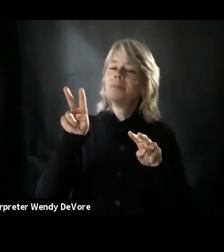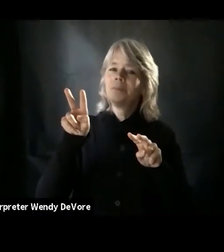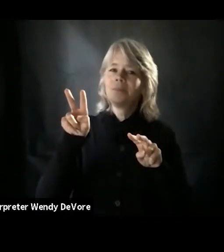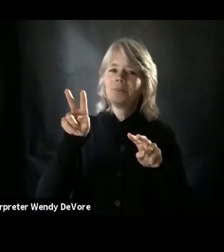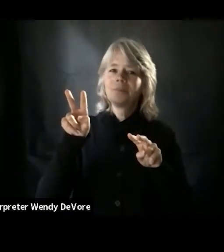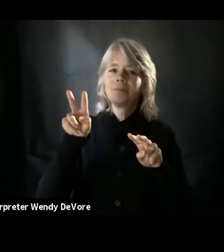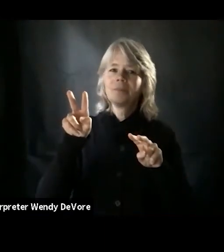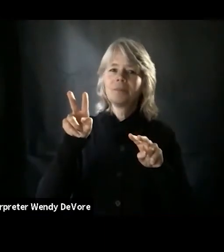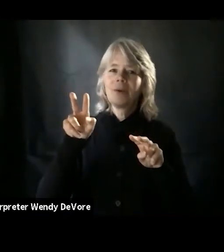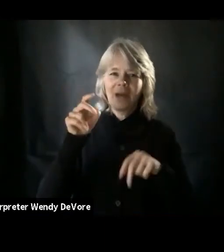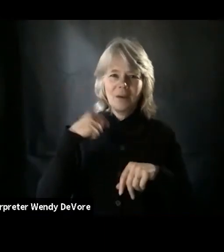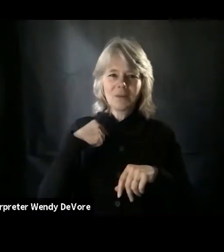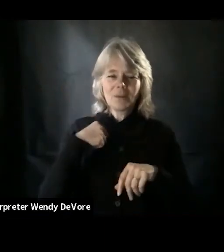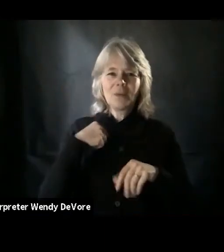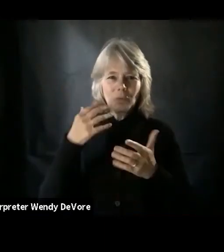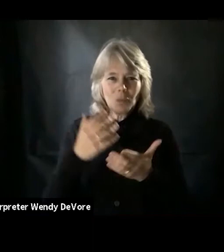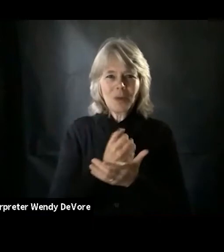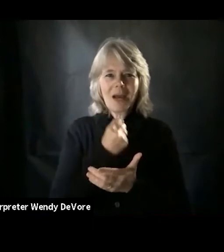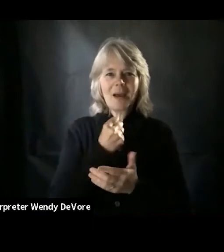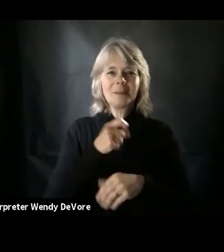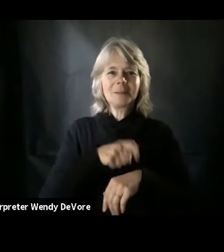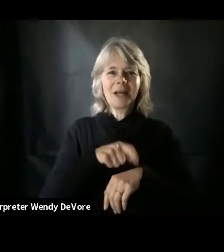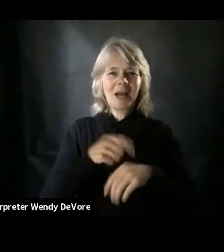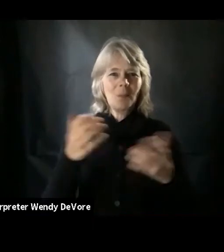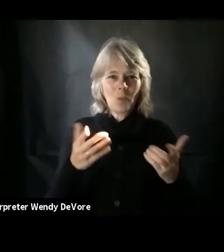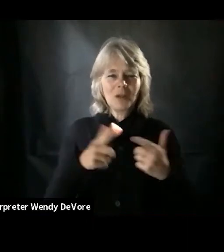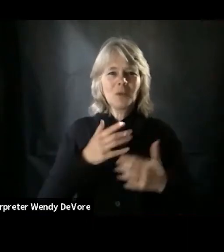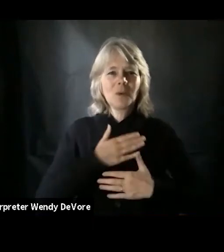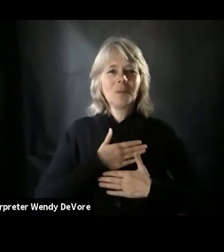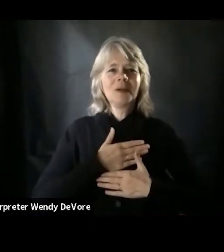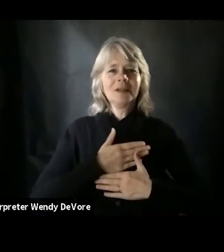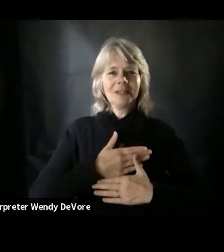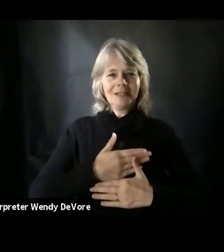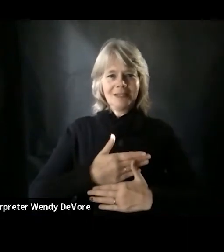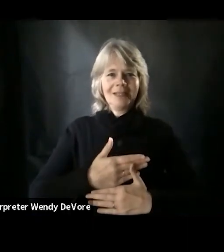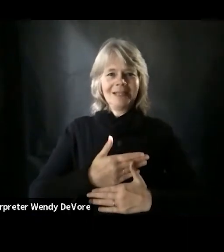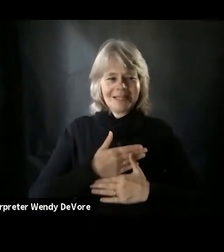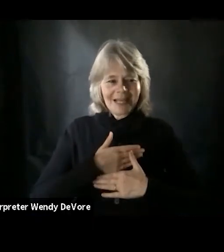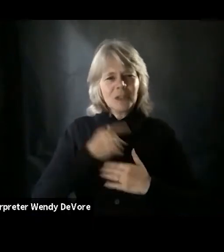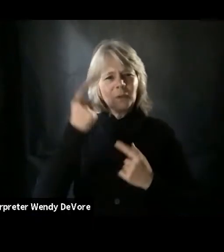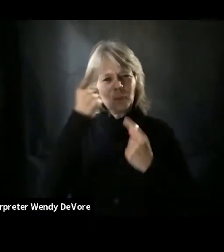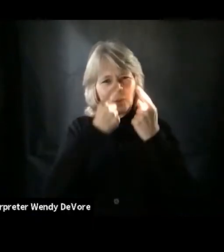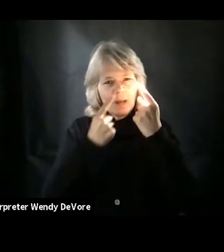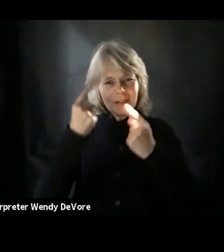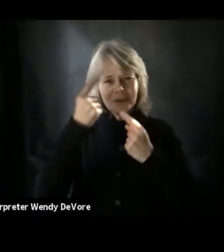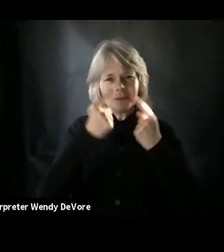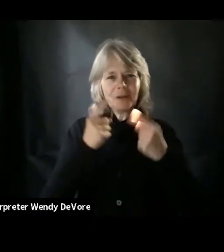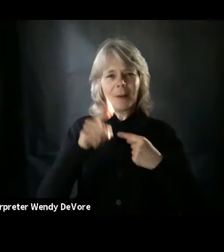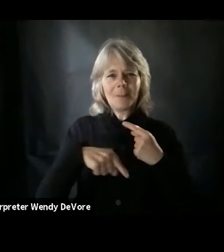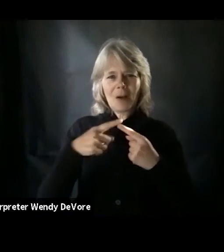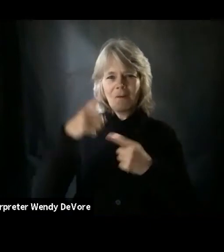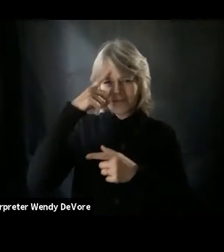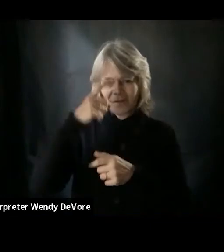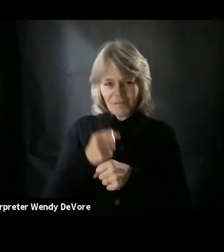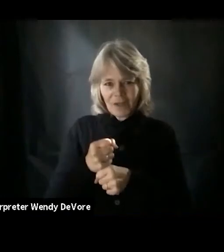Time to breathe and to ponder the faith and trust that we can witness in